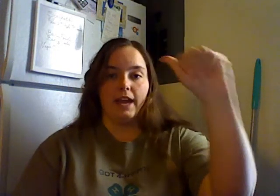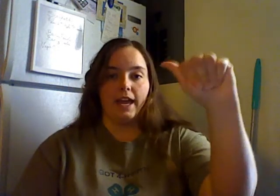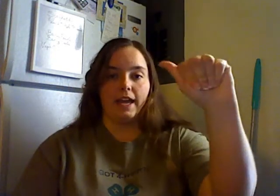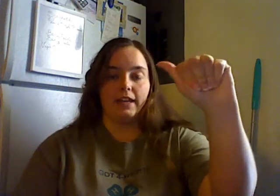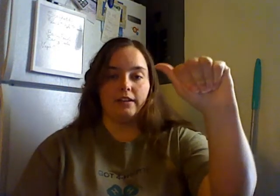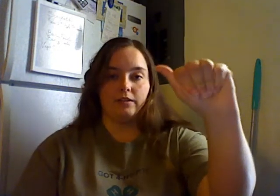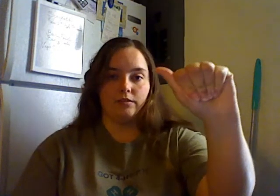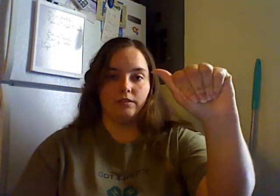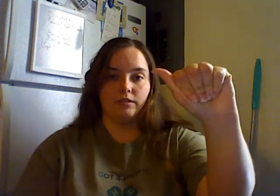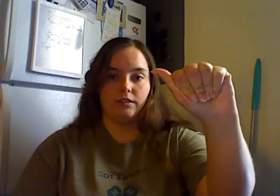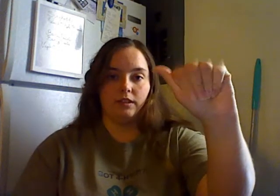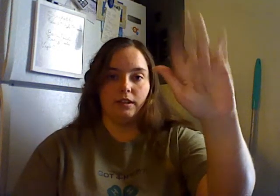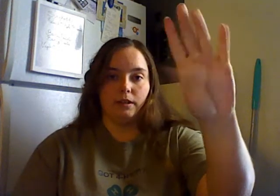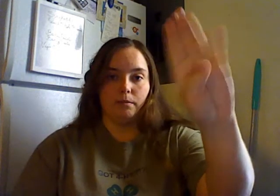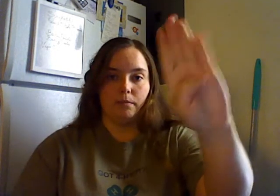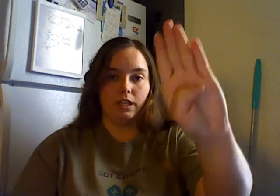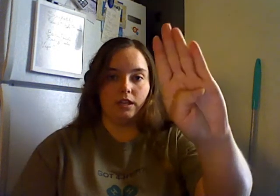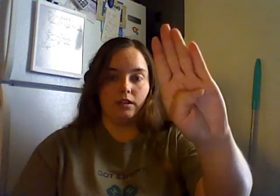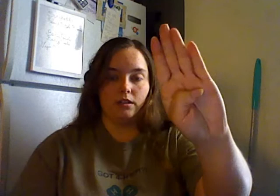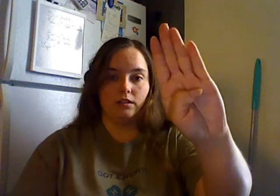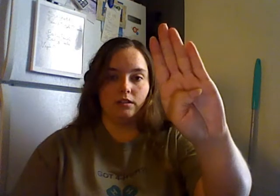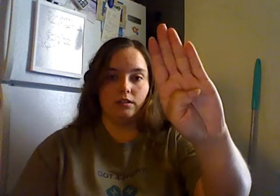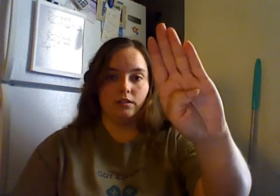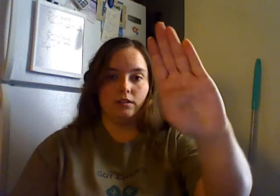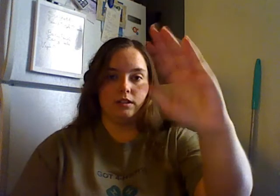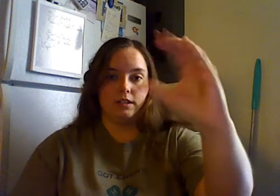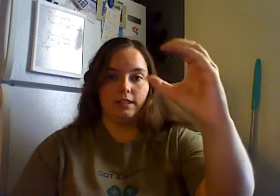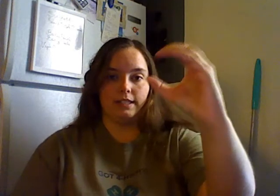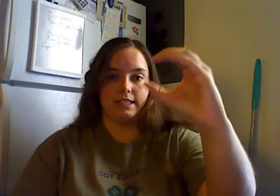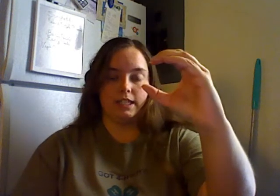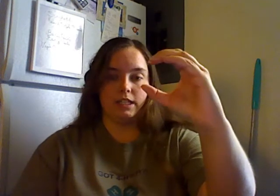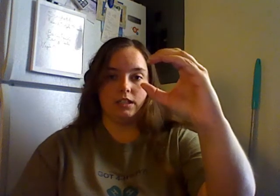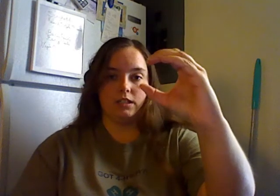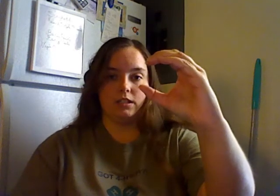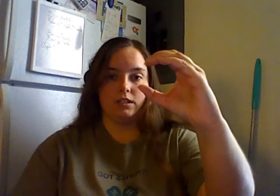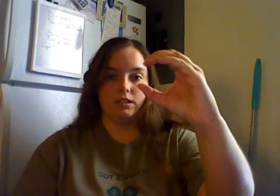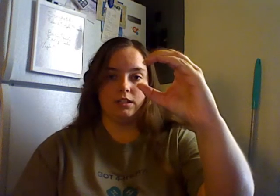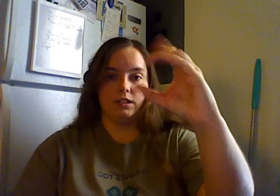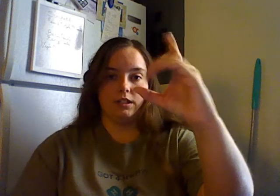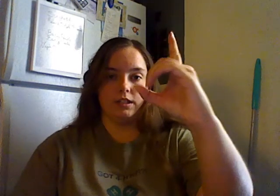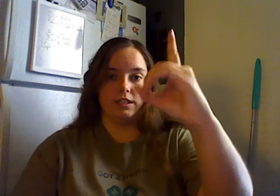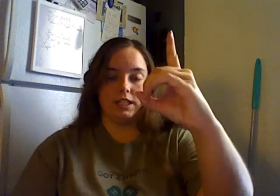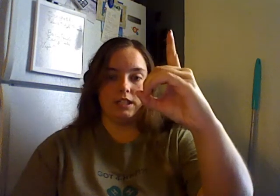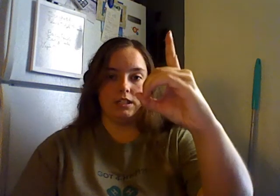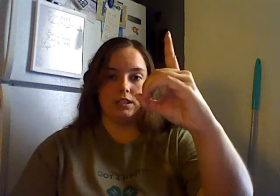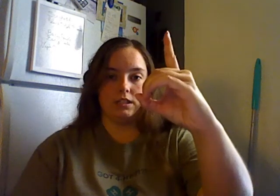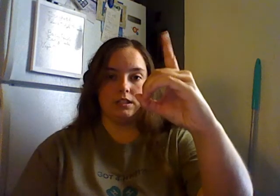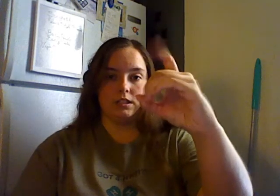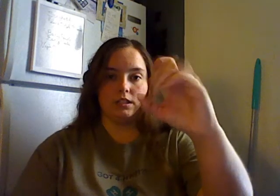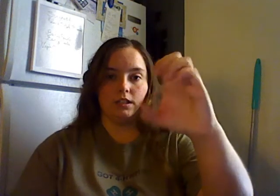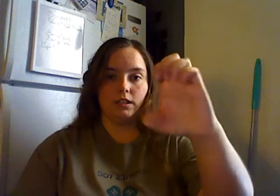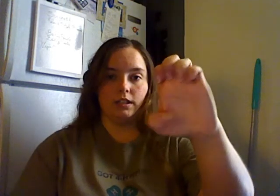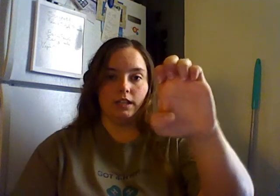A, B, C, D,